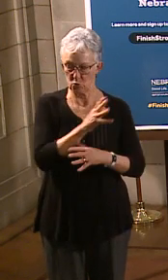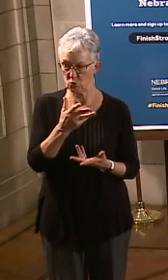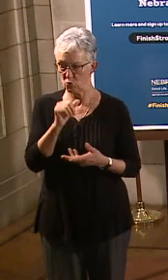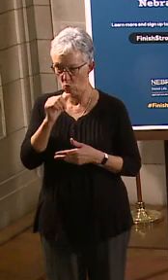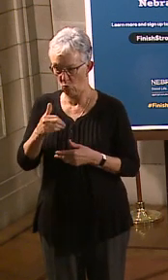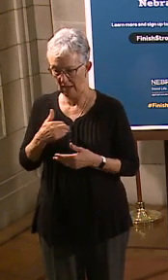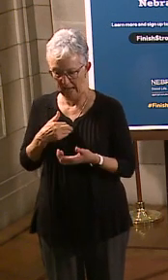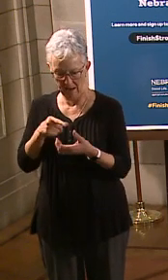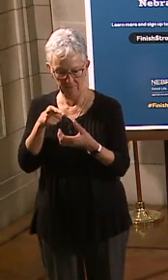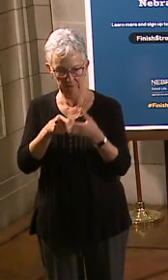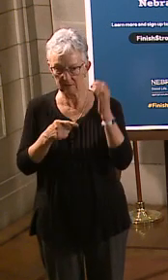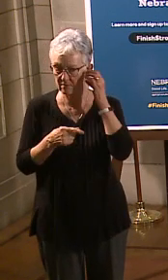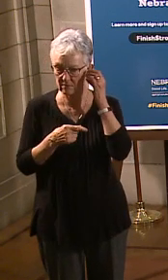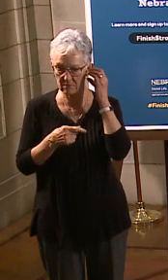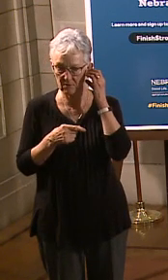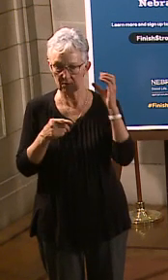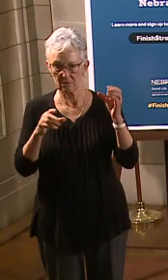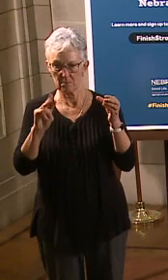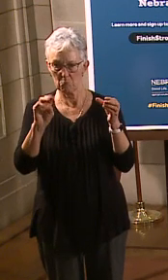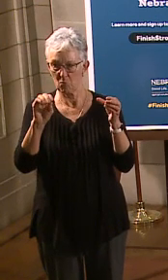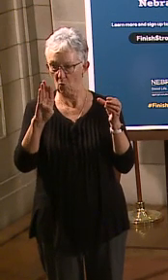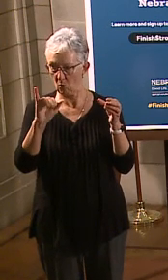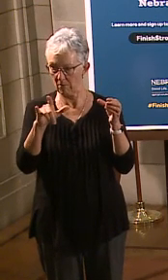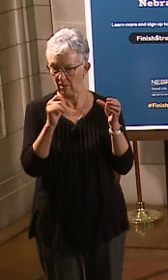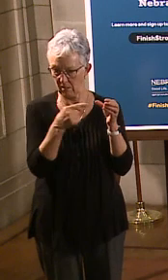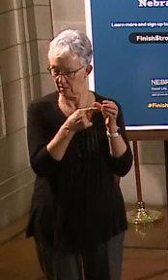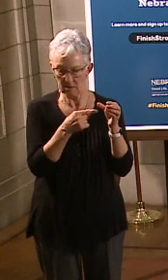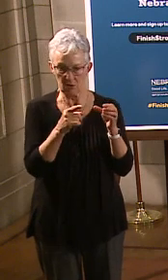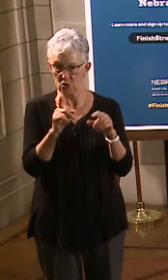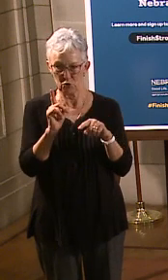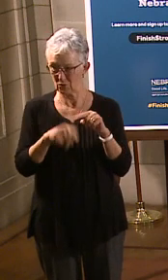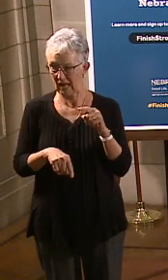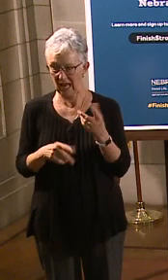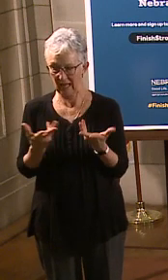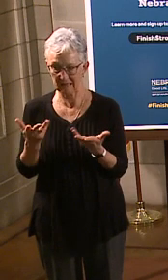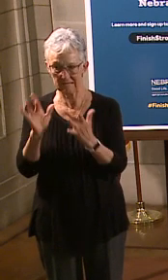can call that number that I just stated, the toll-free number that's